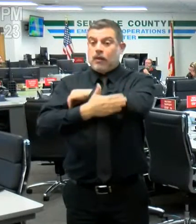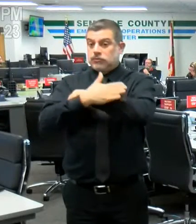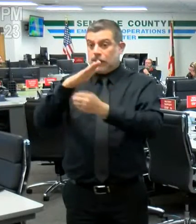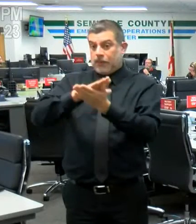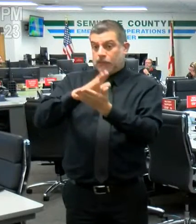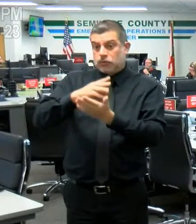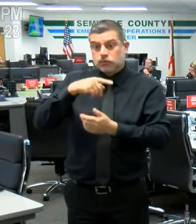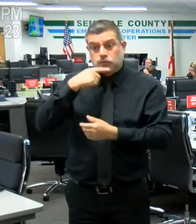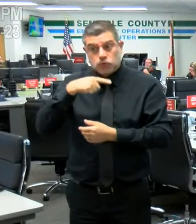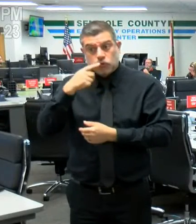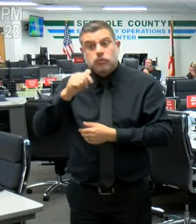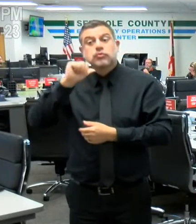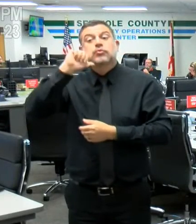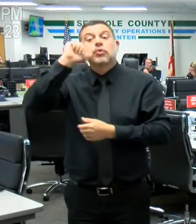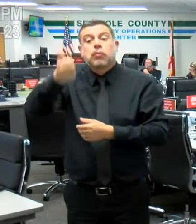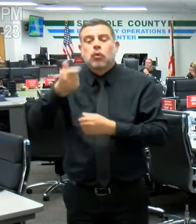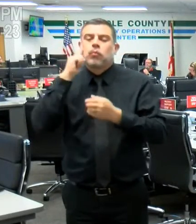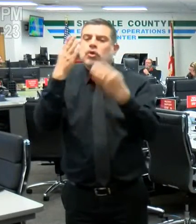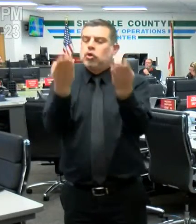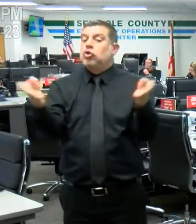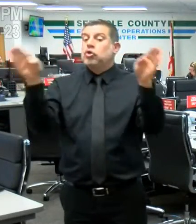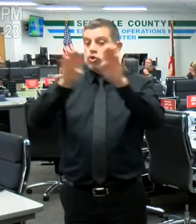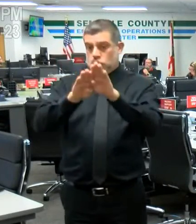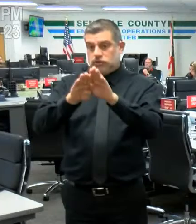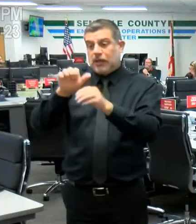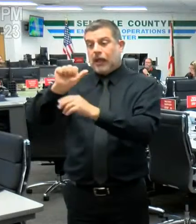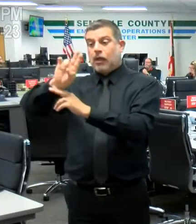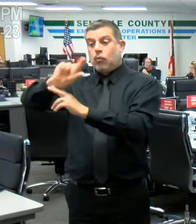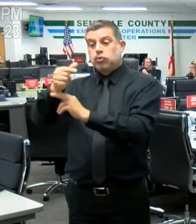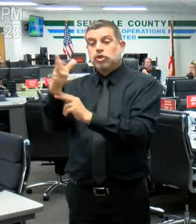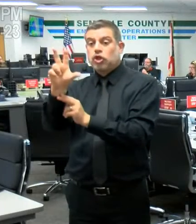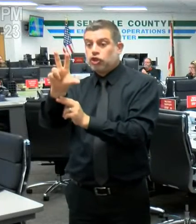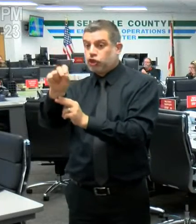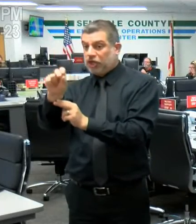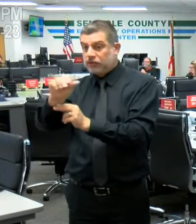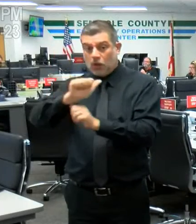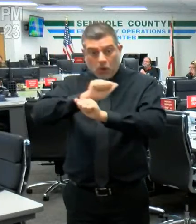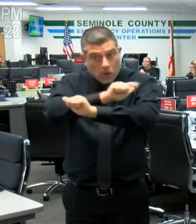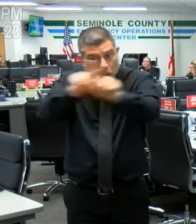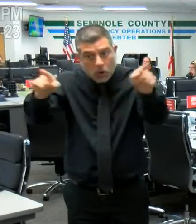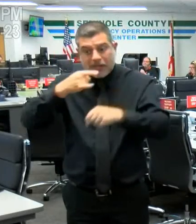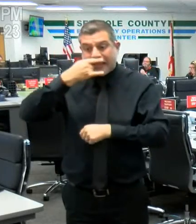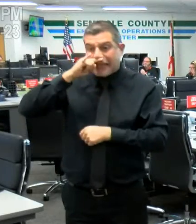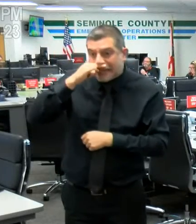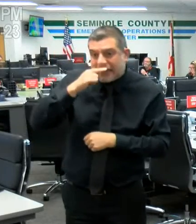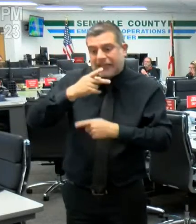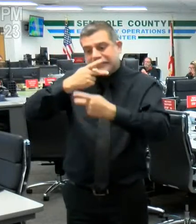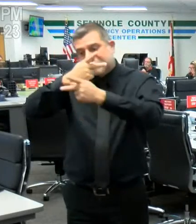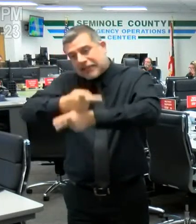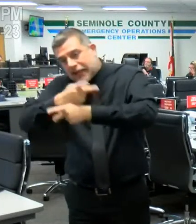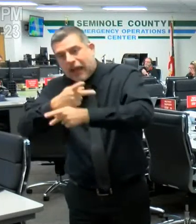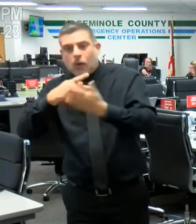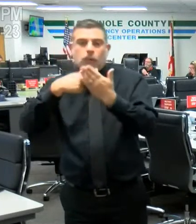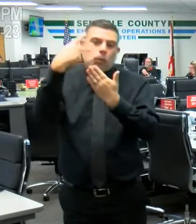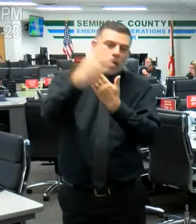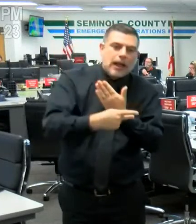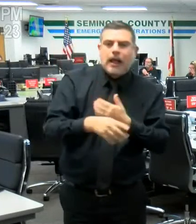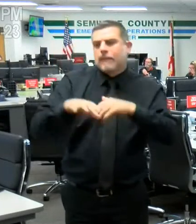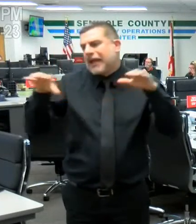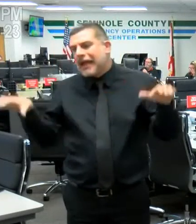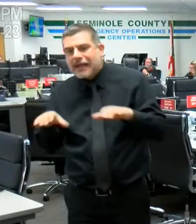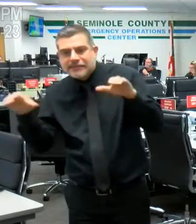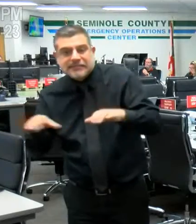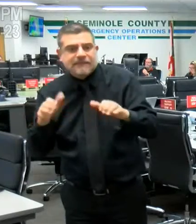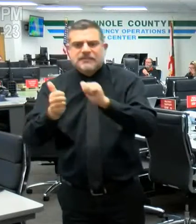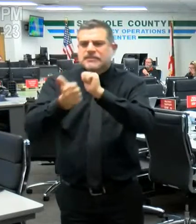Wednesday, August 30th. That includes all kid care programs, all activities, and all sport events.